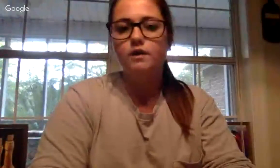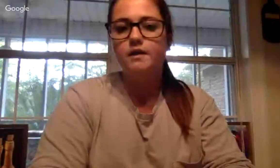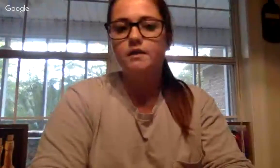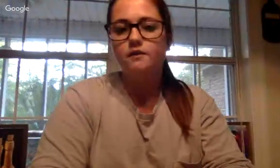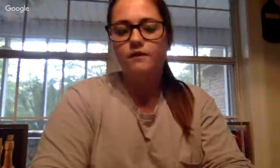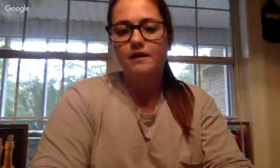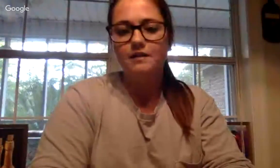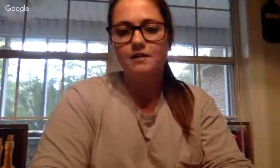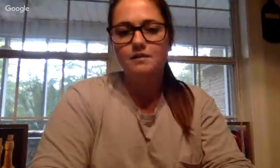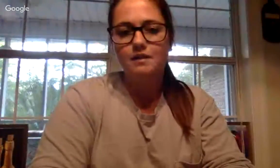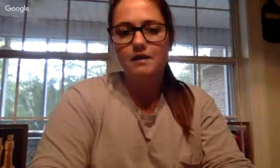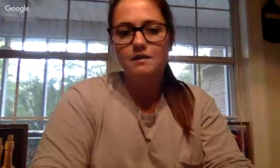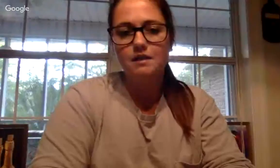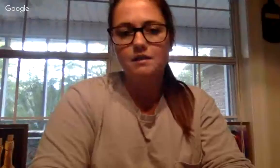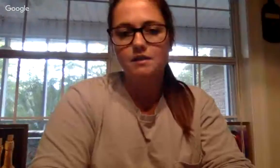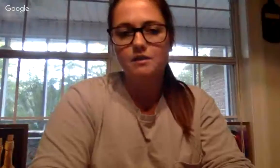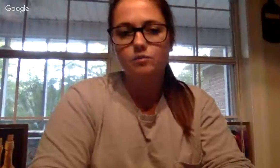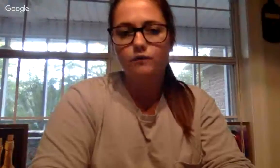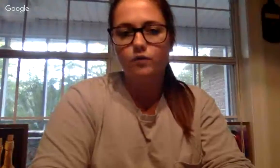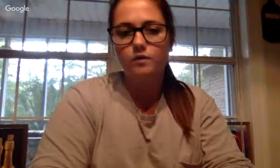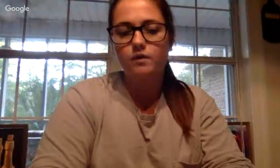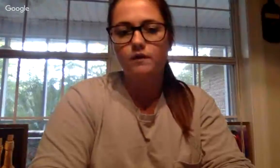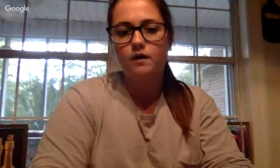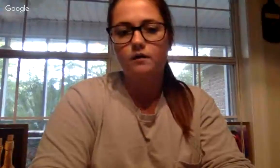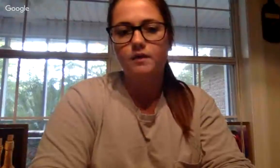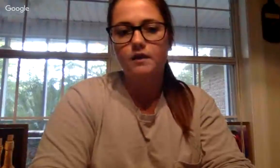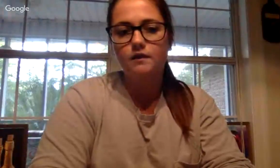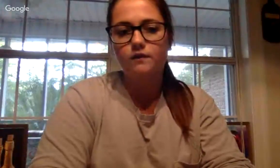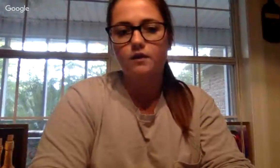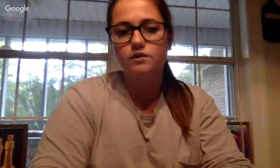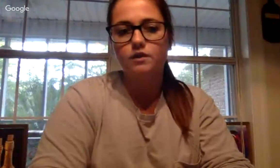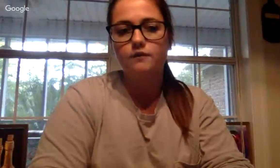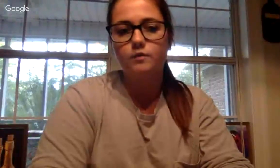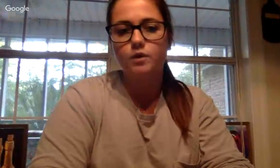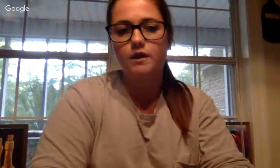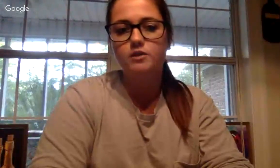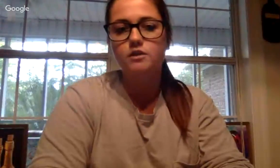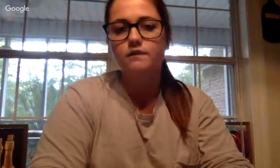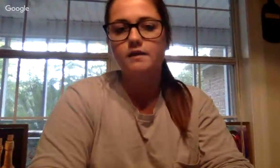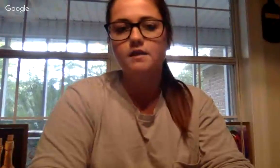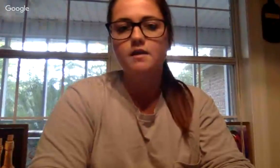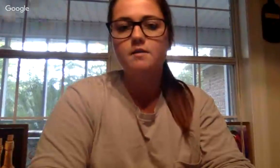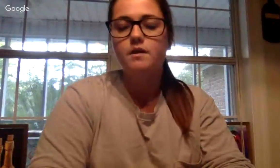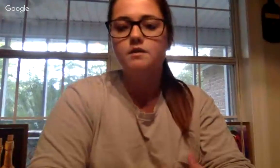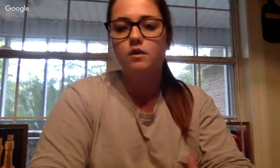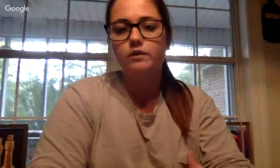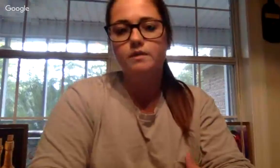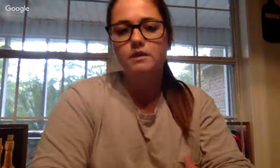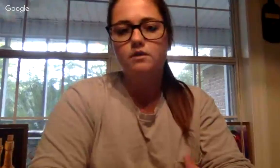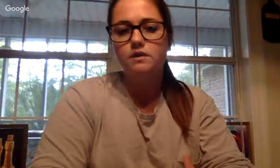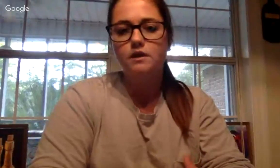credited to the fact that it is an easily accessible form of an augmentative and alternative communication device because the only materials needed